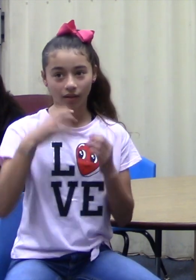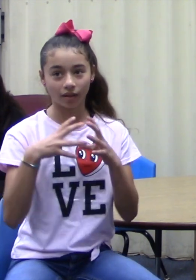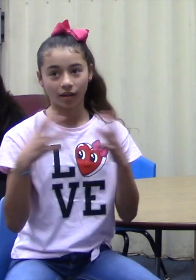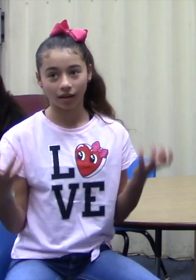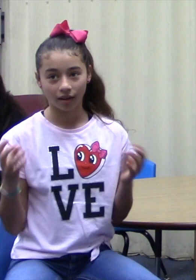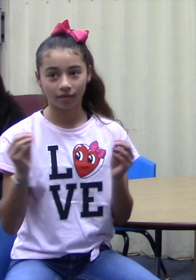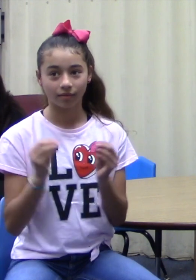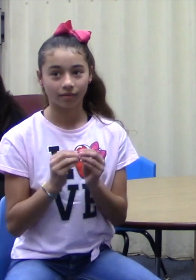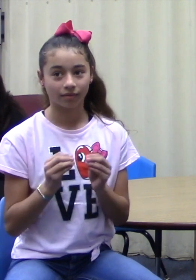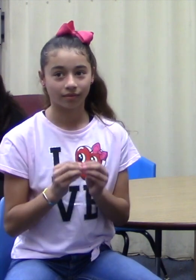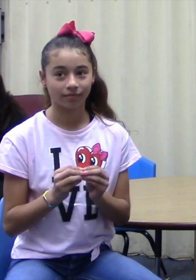and we learn a lot,